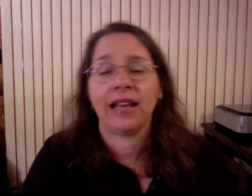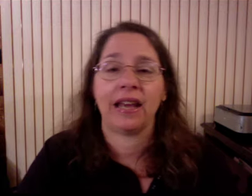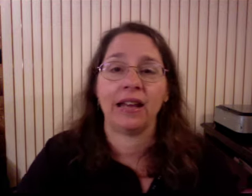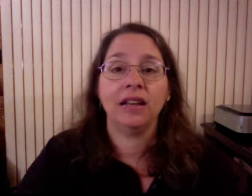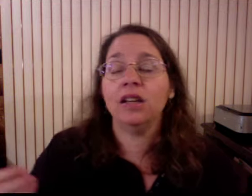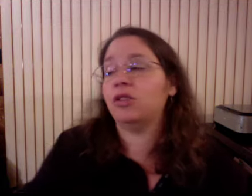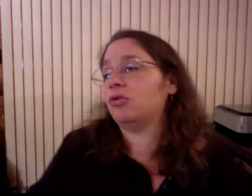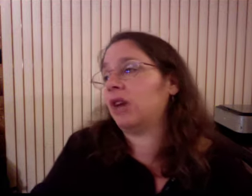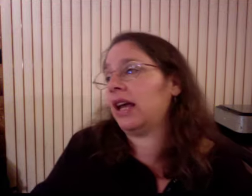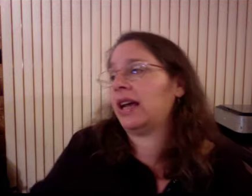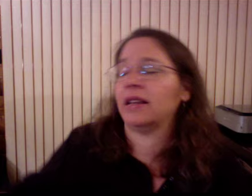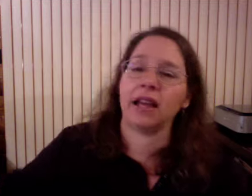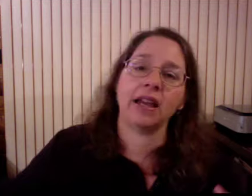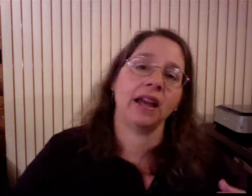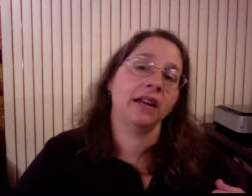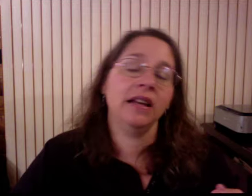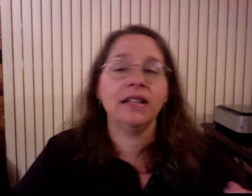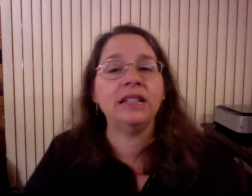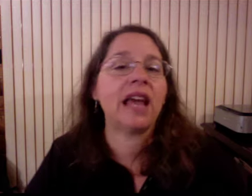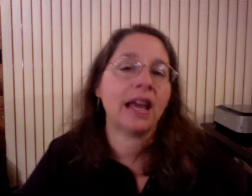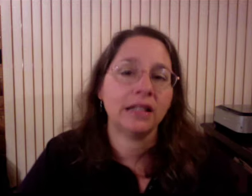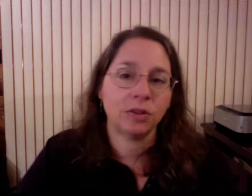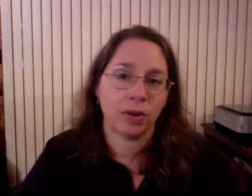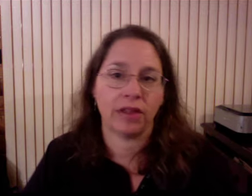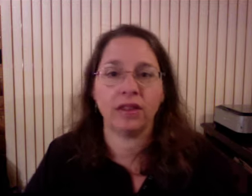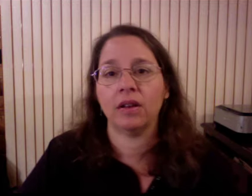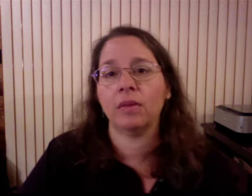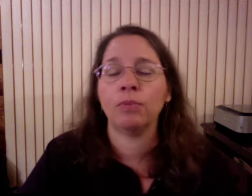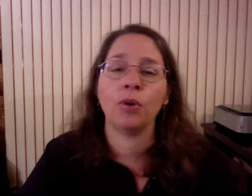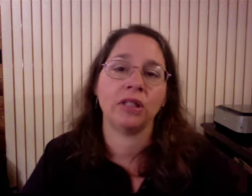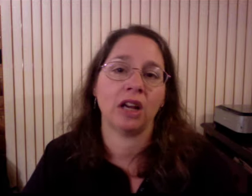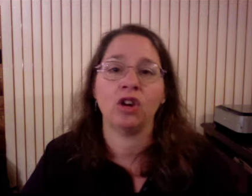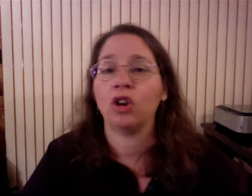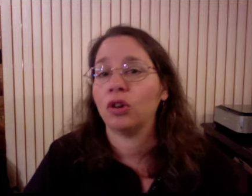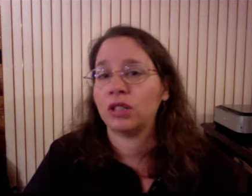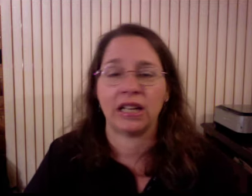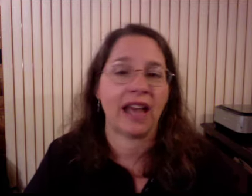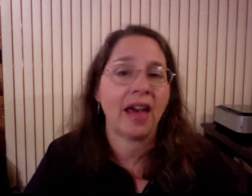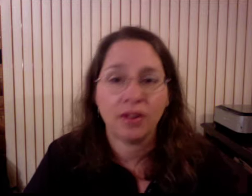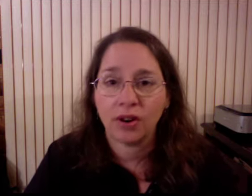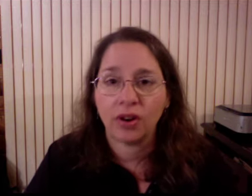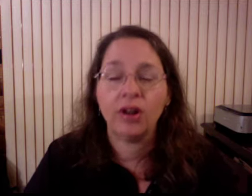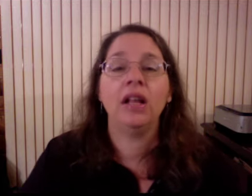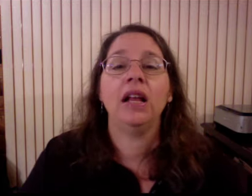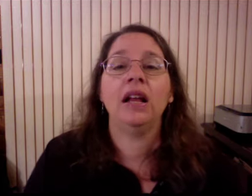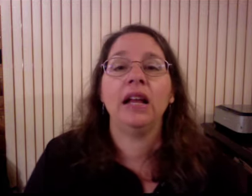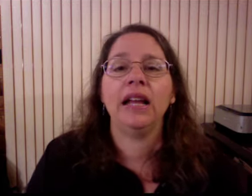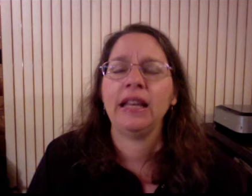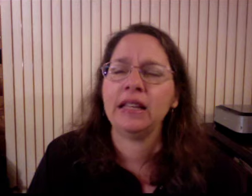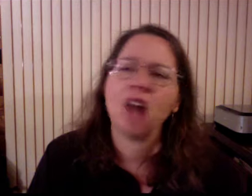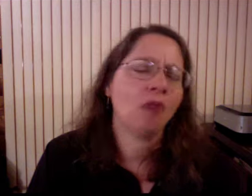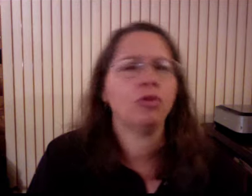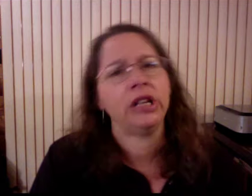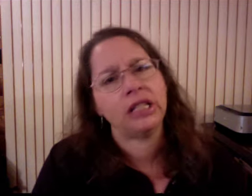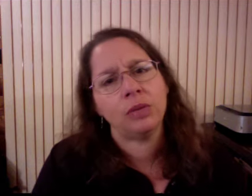can drink and they can dance with boys and girls together. It is not reasonable